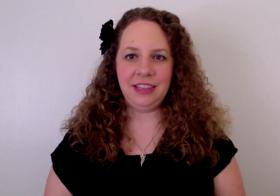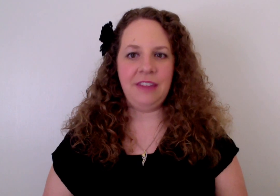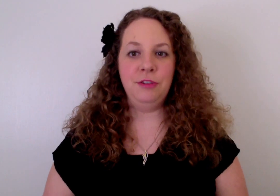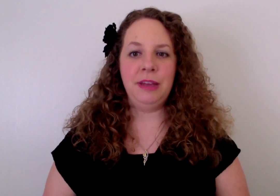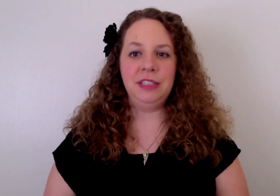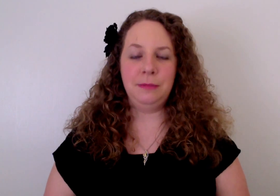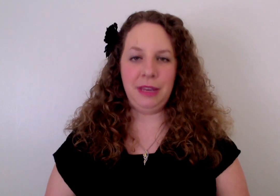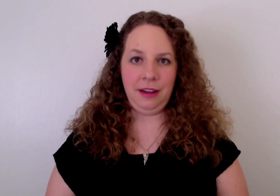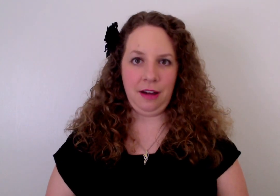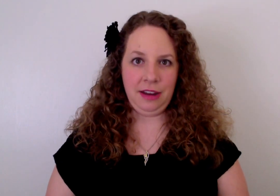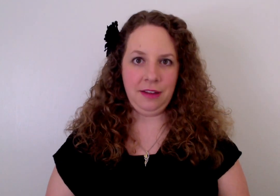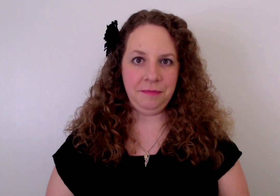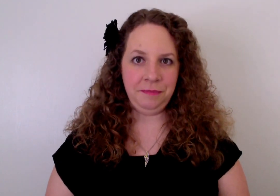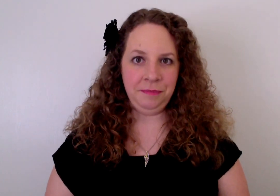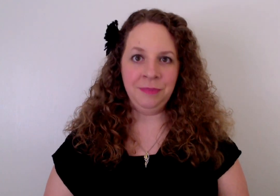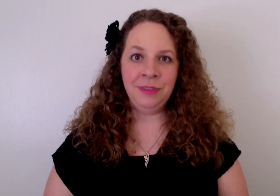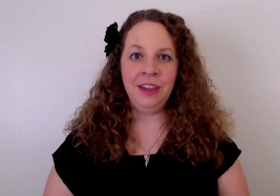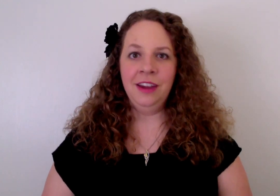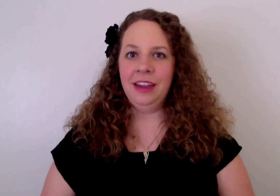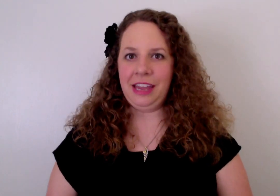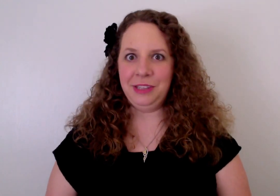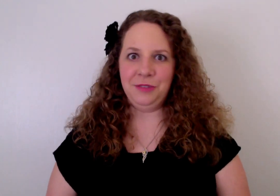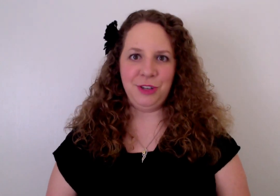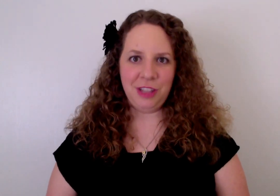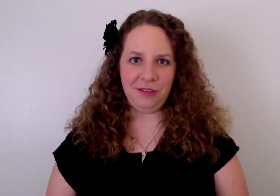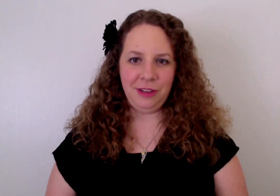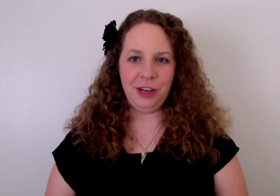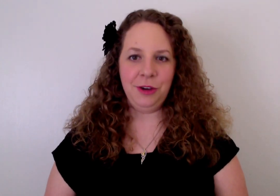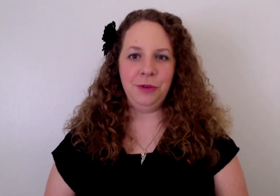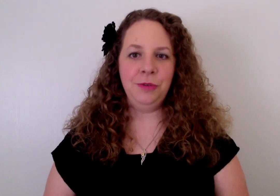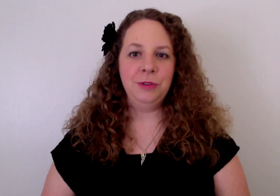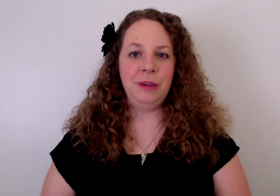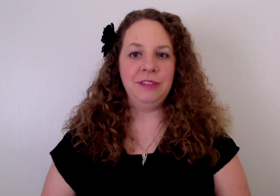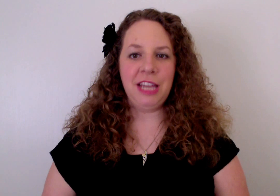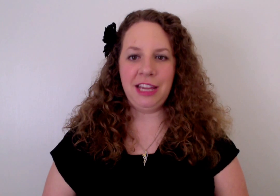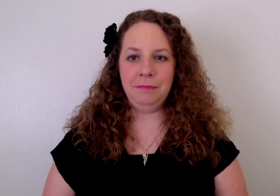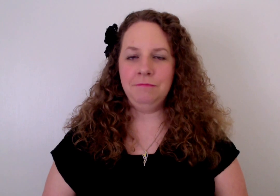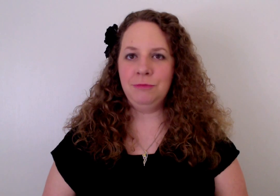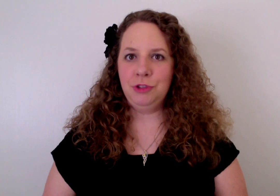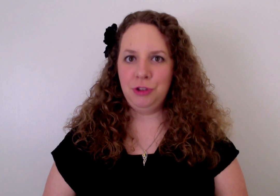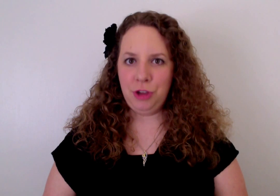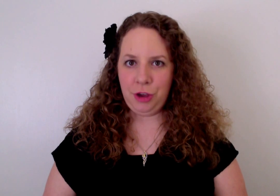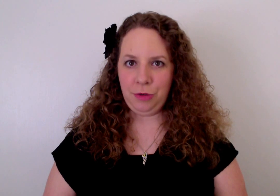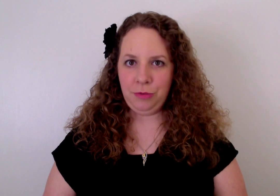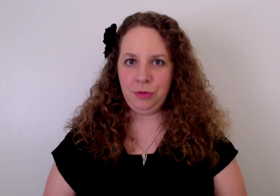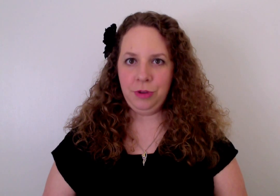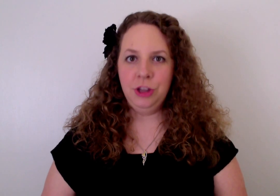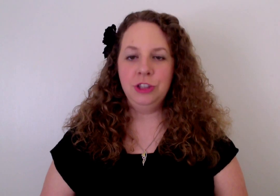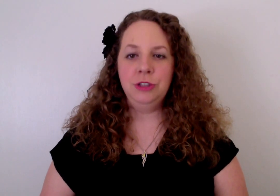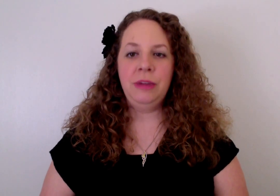you been to Benihana? Okay, so first off, we know, do we have a time? No. Do we have